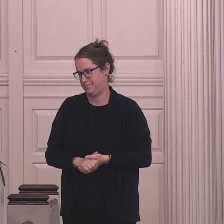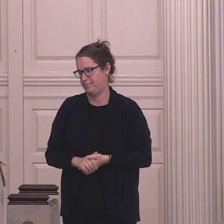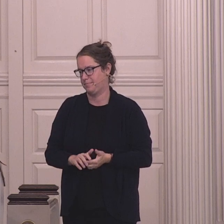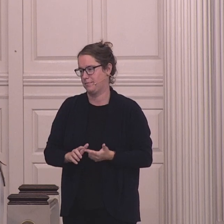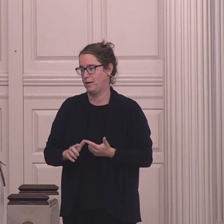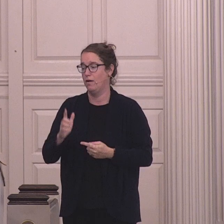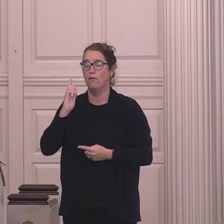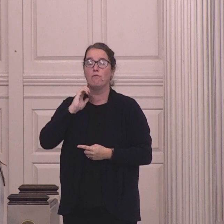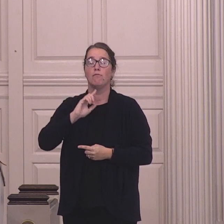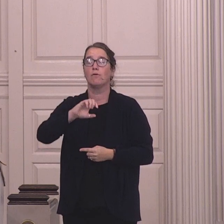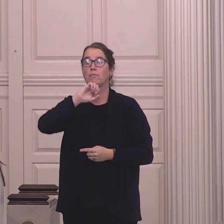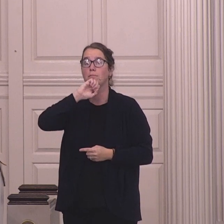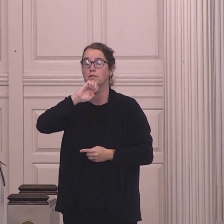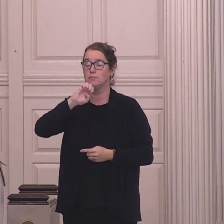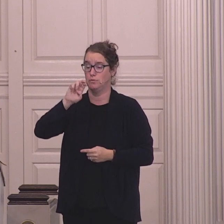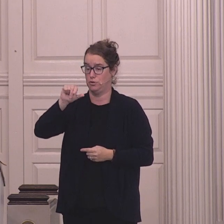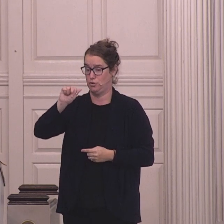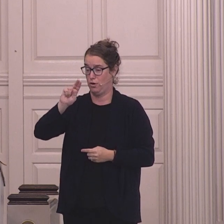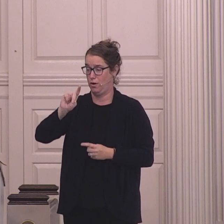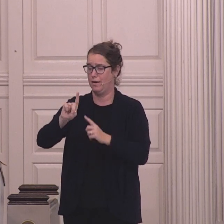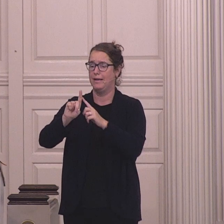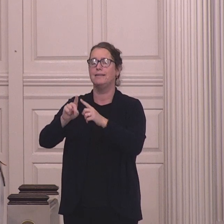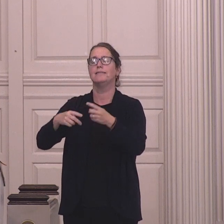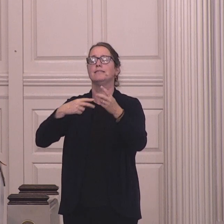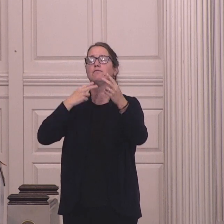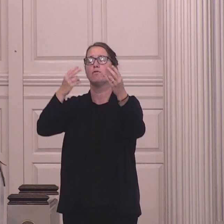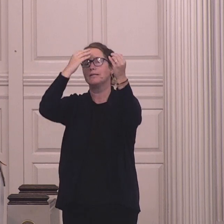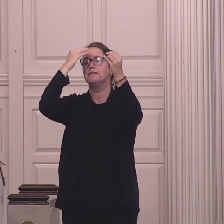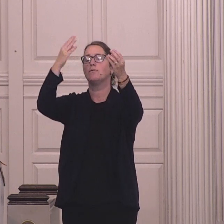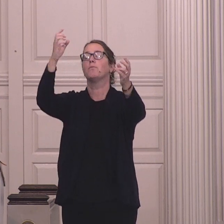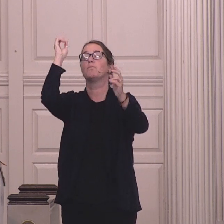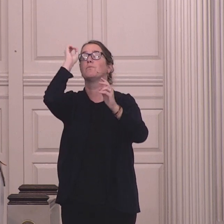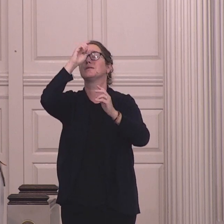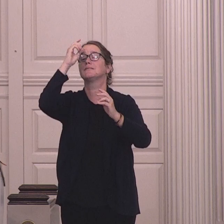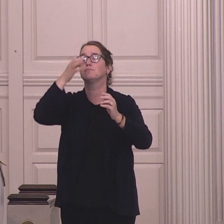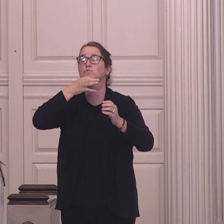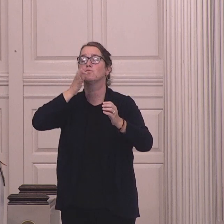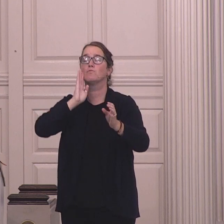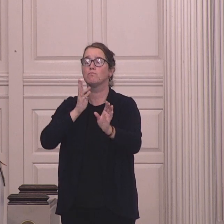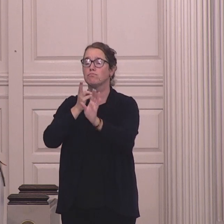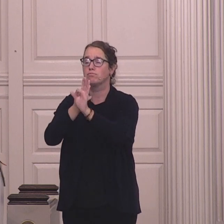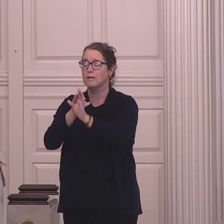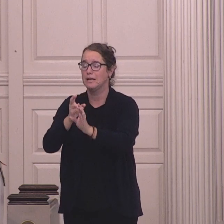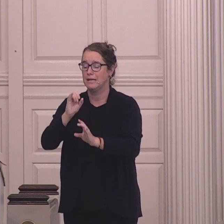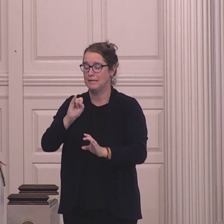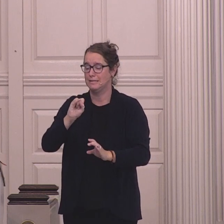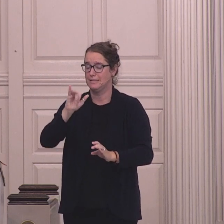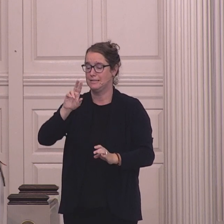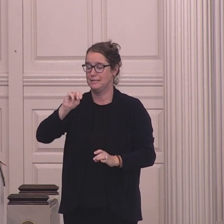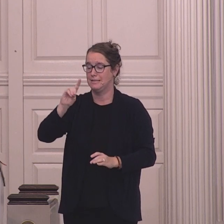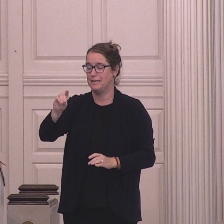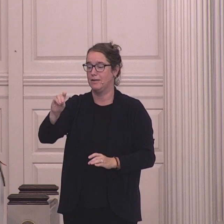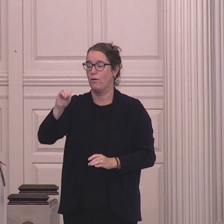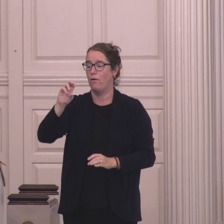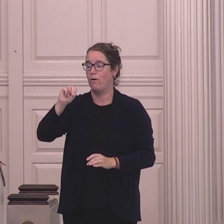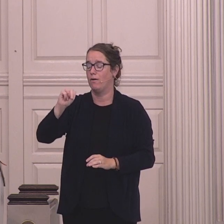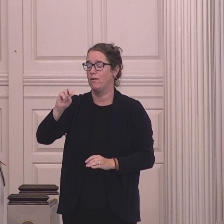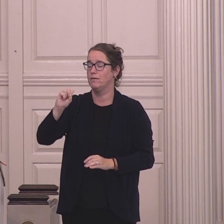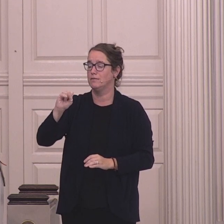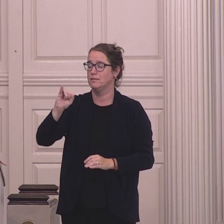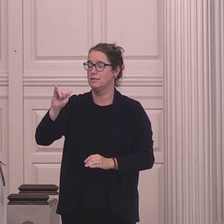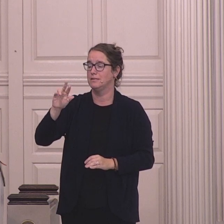For Bishop Sean, he is a voice of wisdom as he participates in the upcoming Synod on